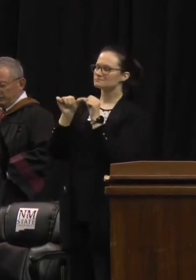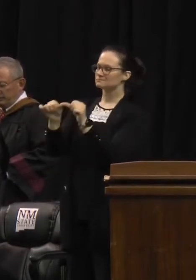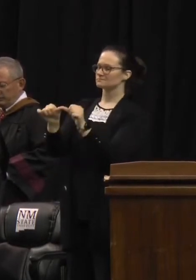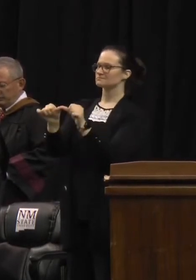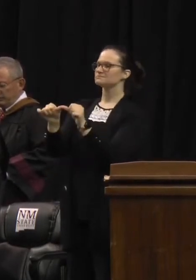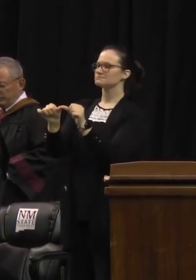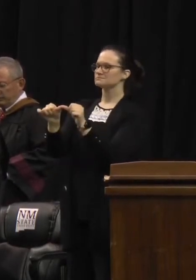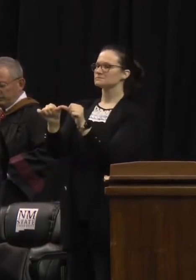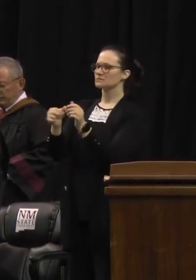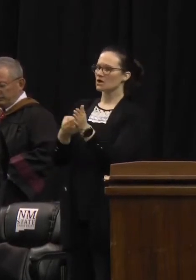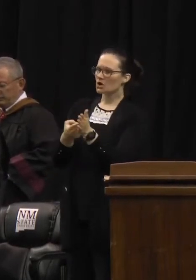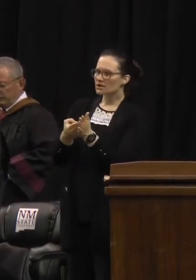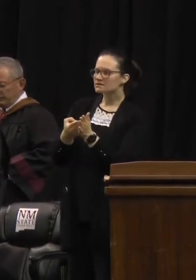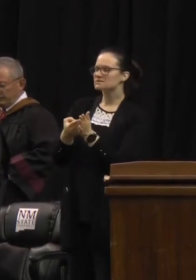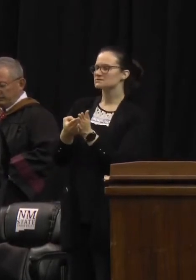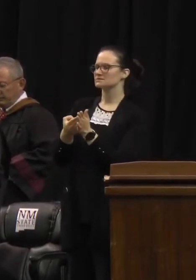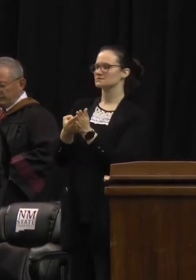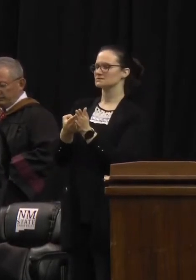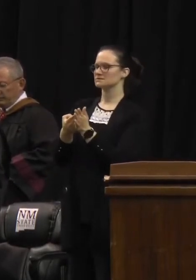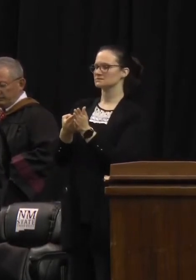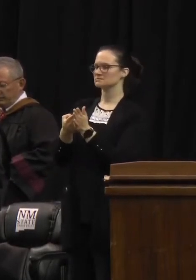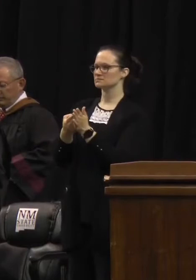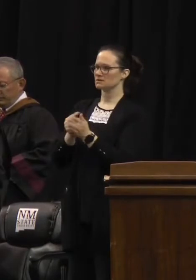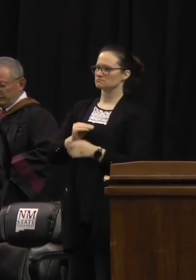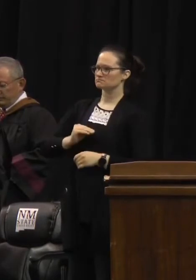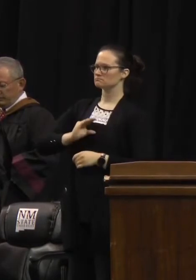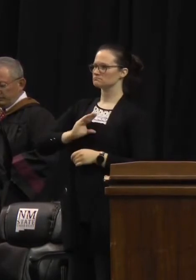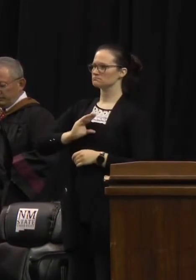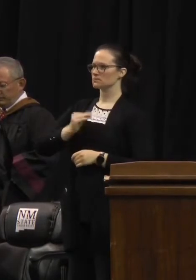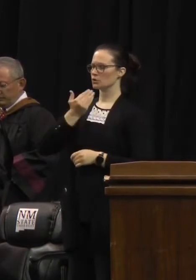in honesty and in integrity.